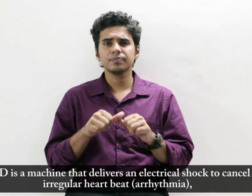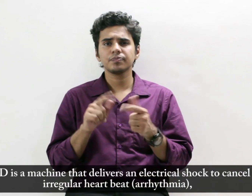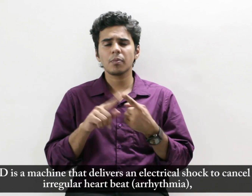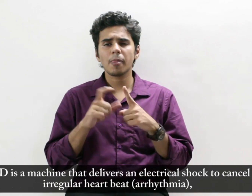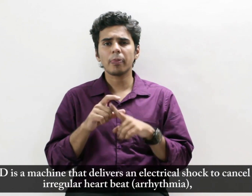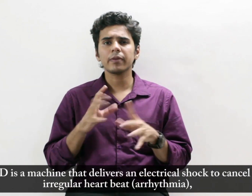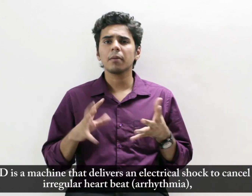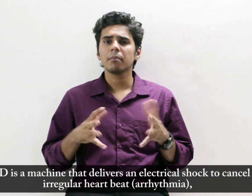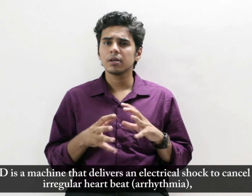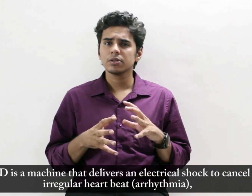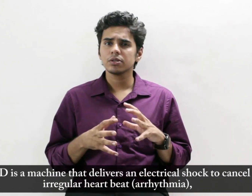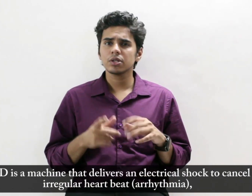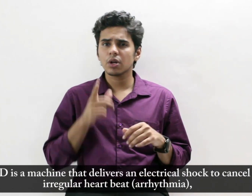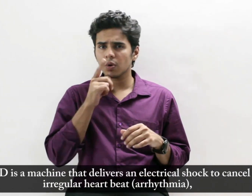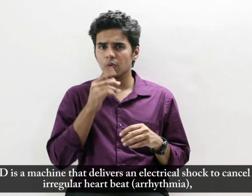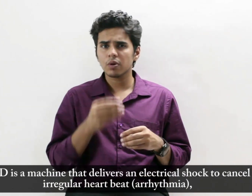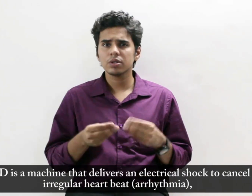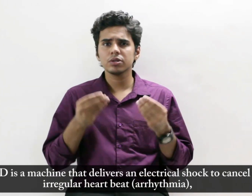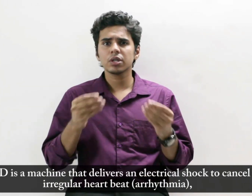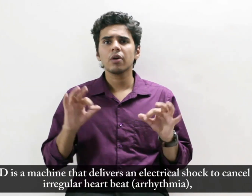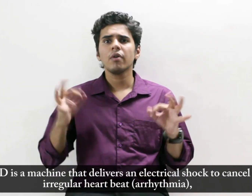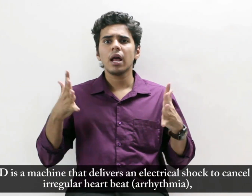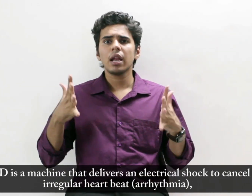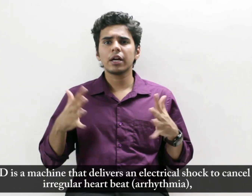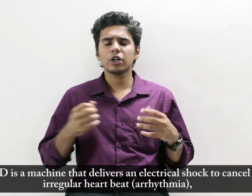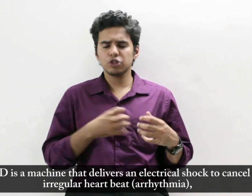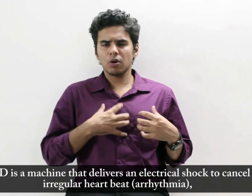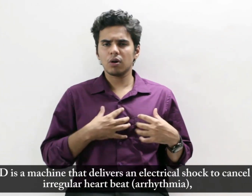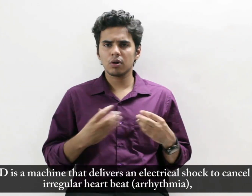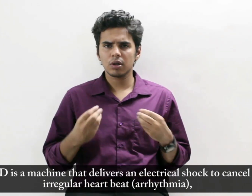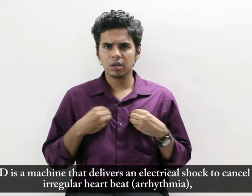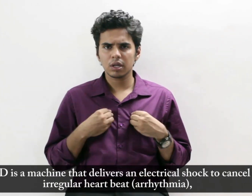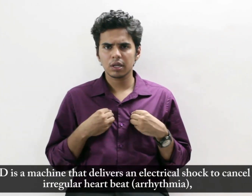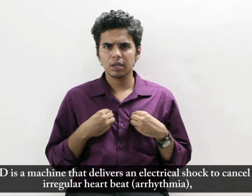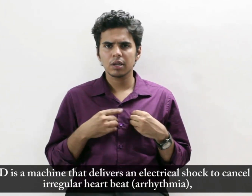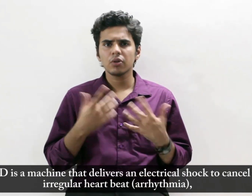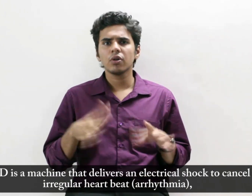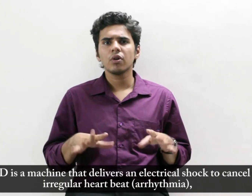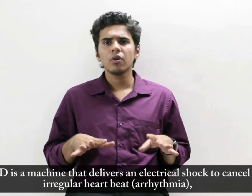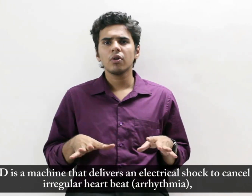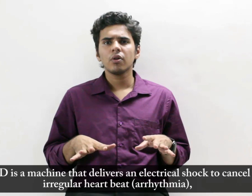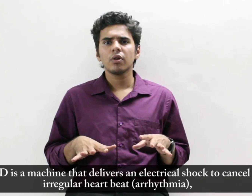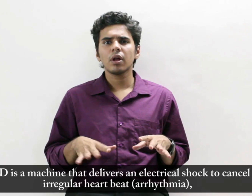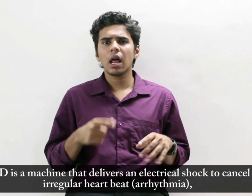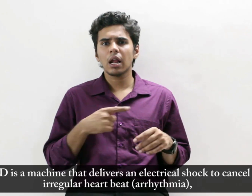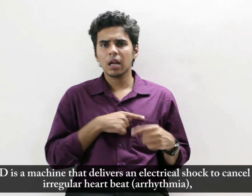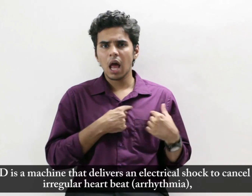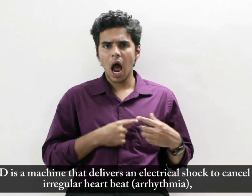An AED is a machine that delivers an electrical shock to cancel any irregular heartbeat.